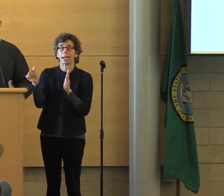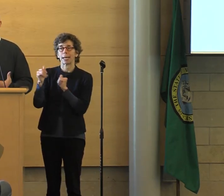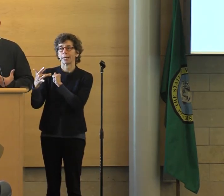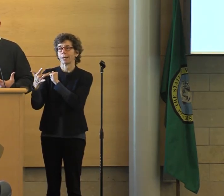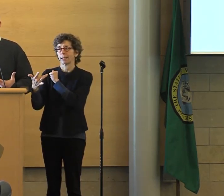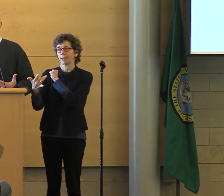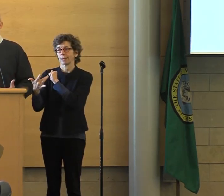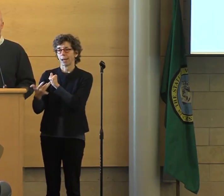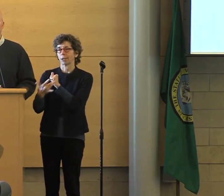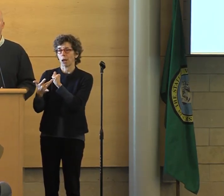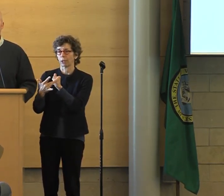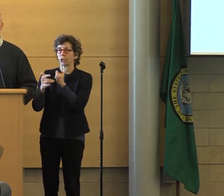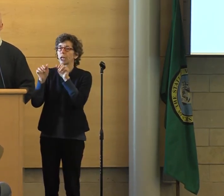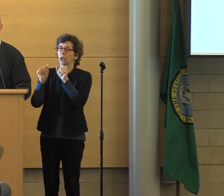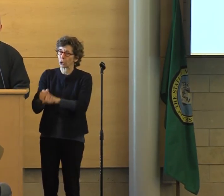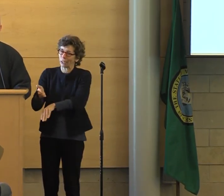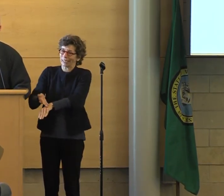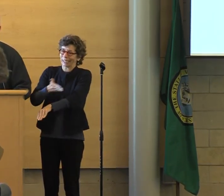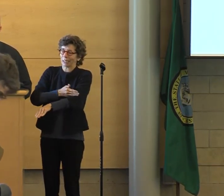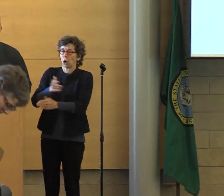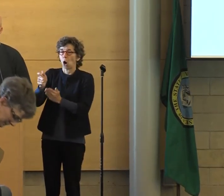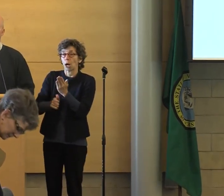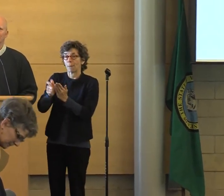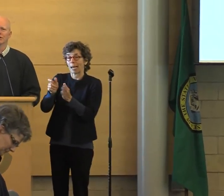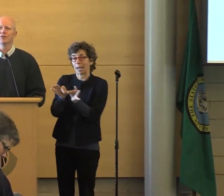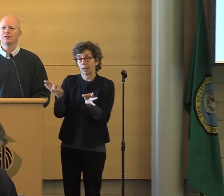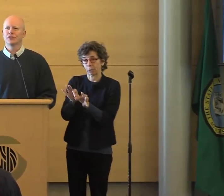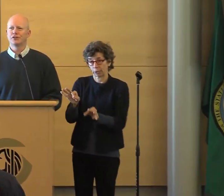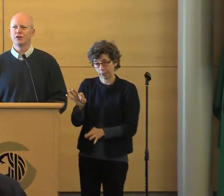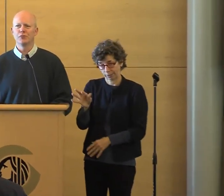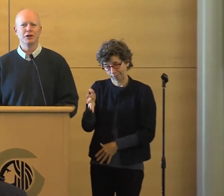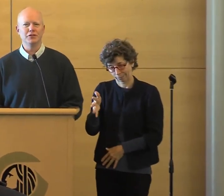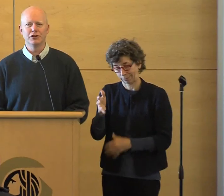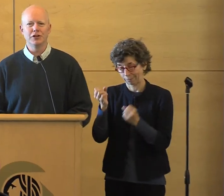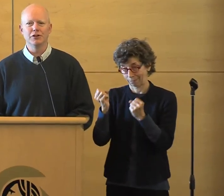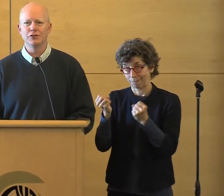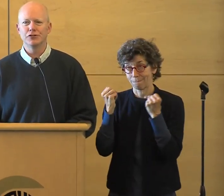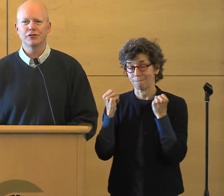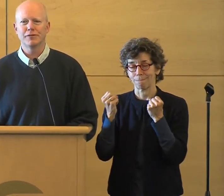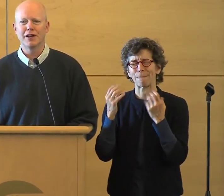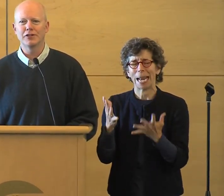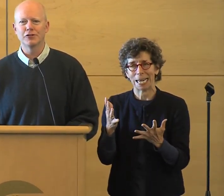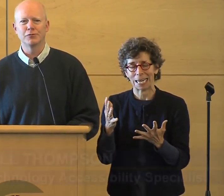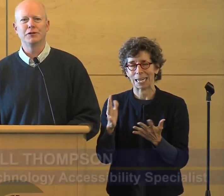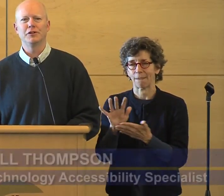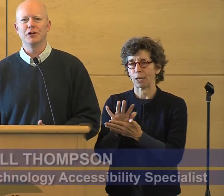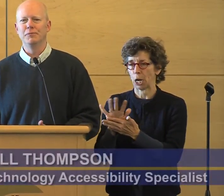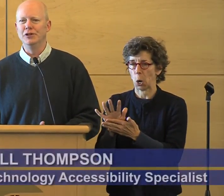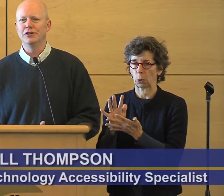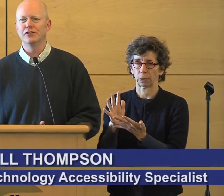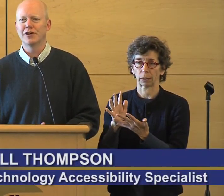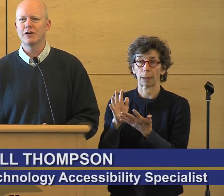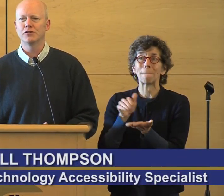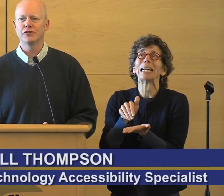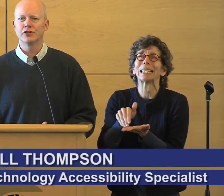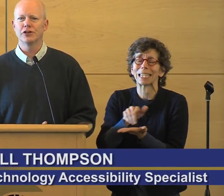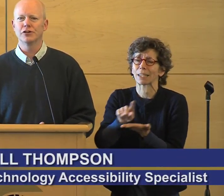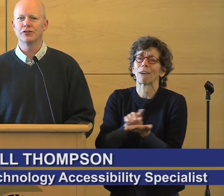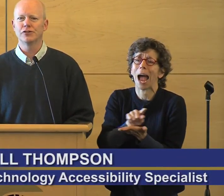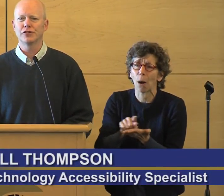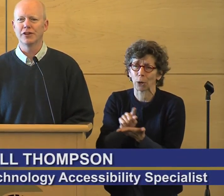rather than using those automatic sound type generated captions. Yeah, we would love